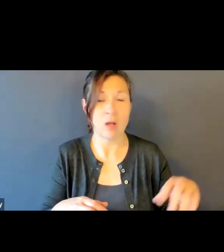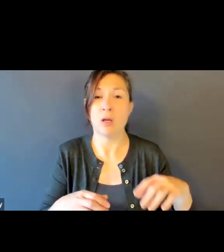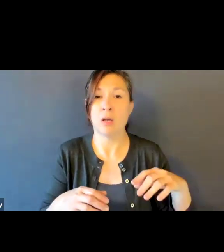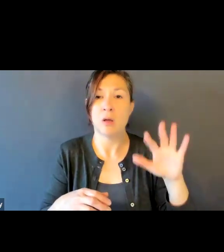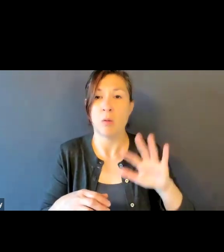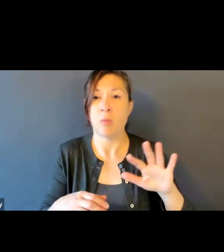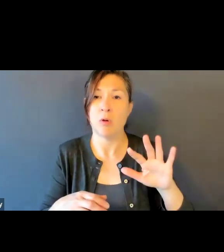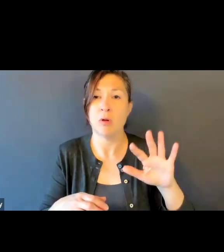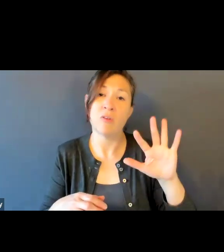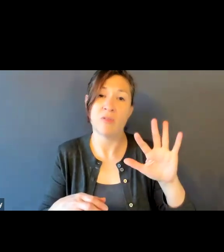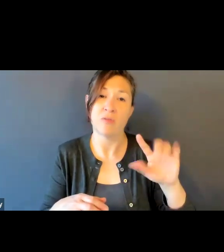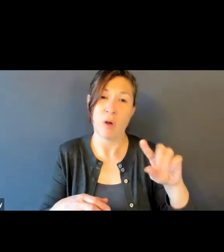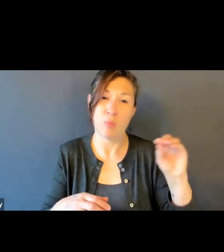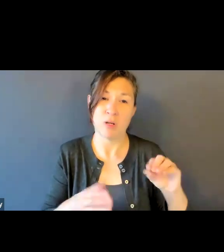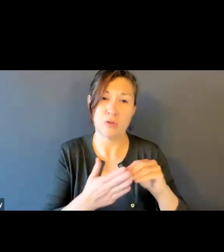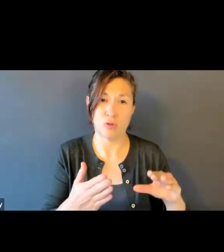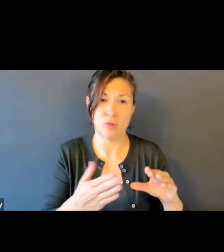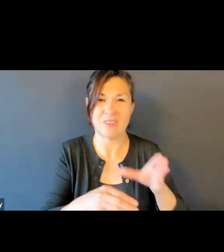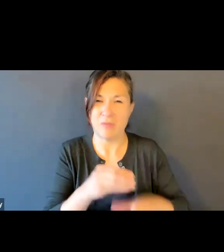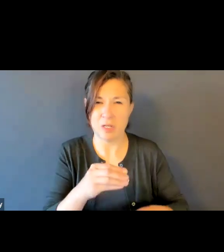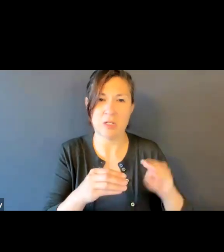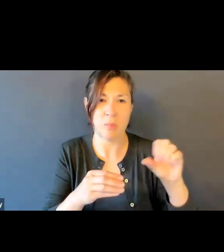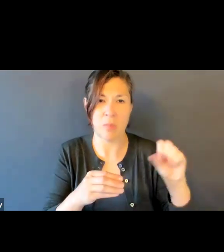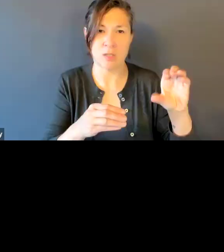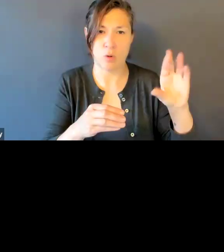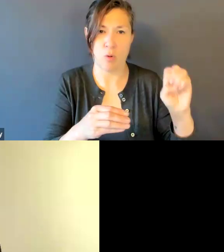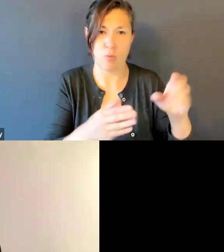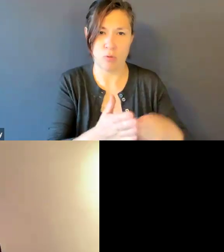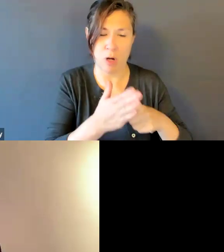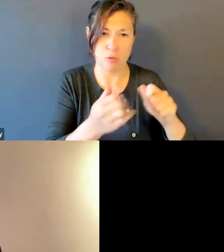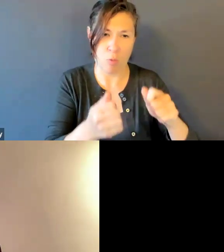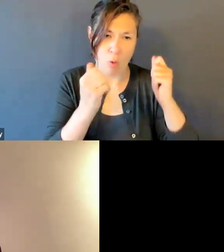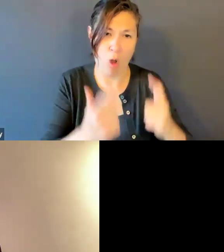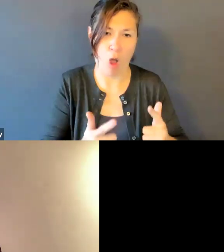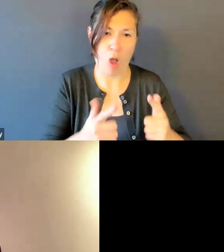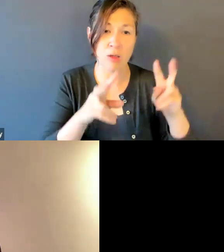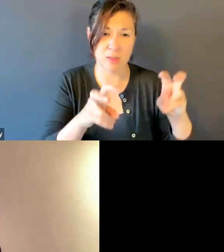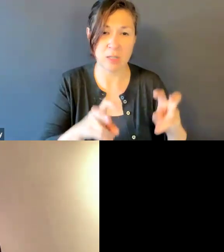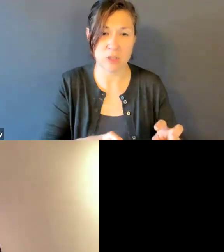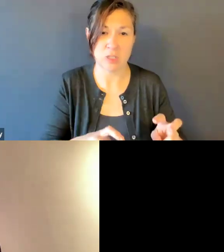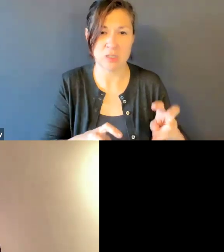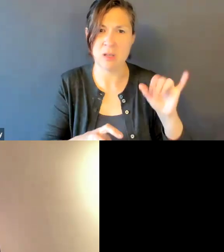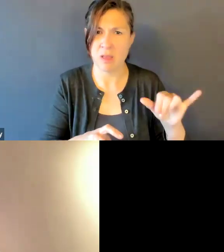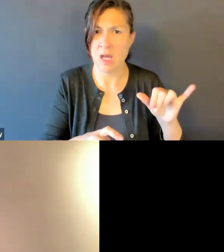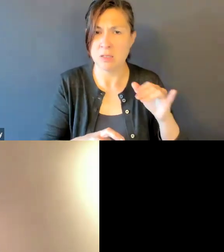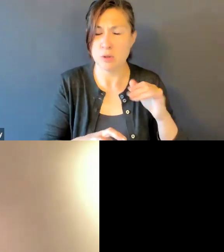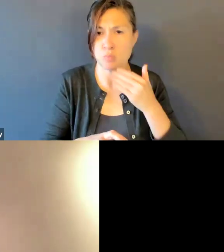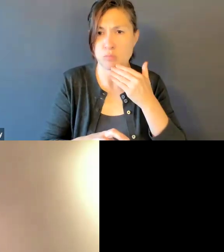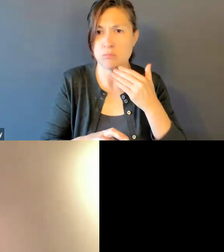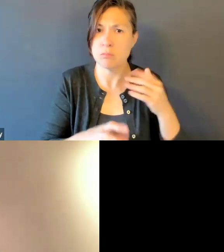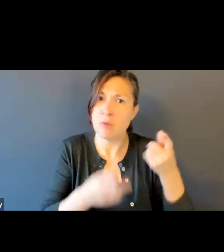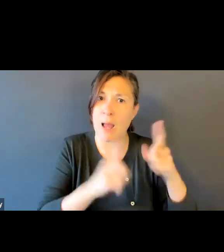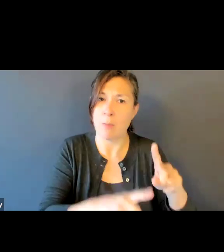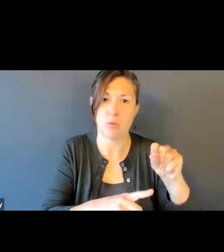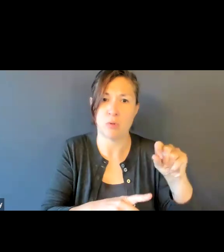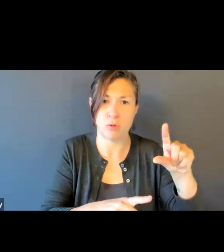of 2024 having completed Mass Core requirements in all subject areas. That mirrors, just to give you a sense,